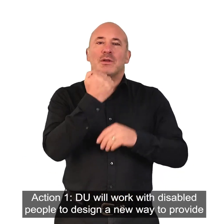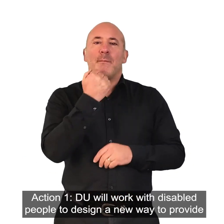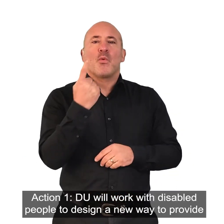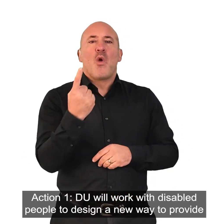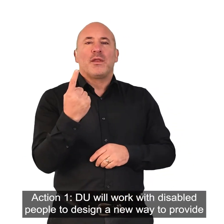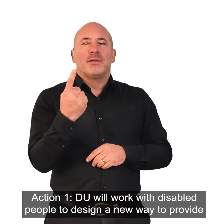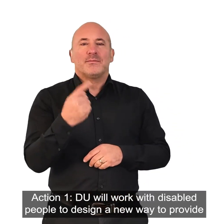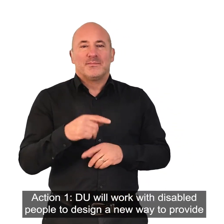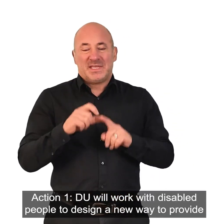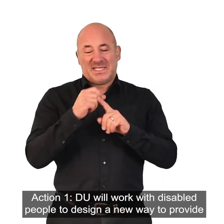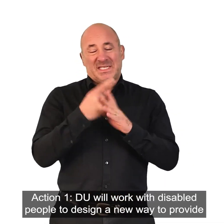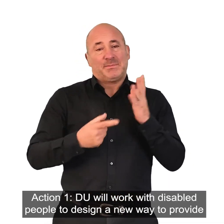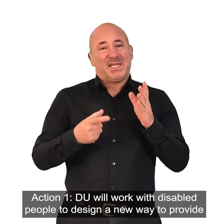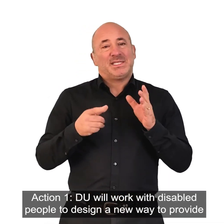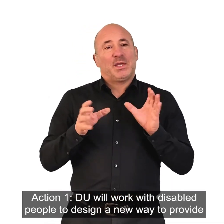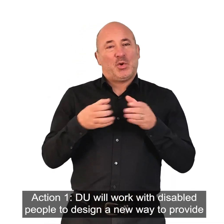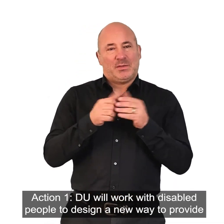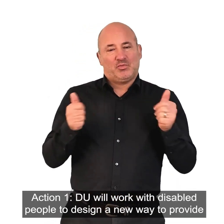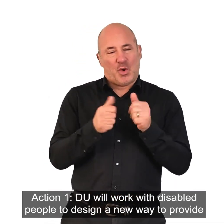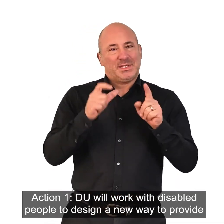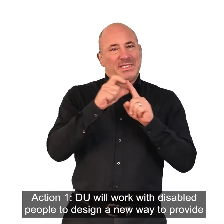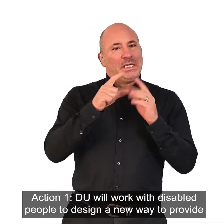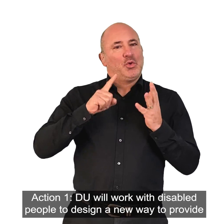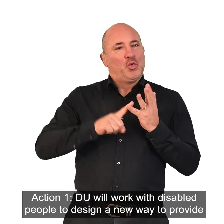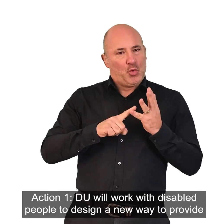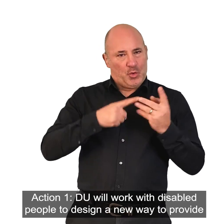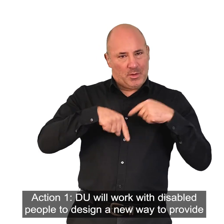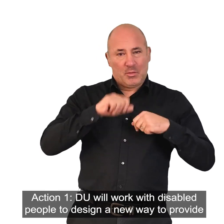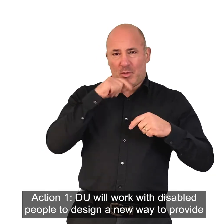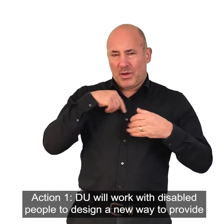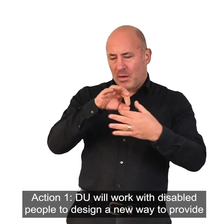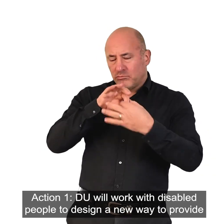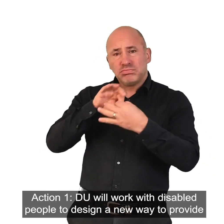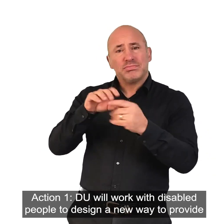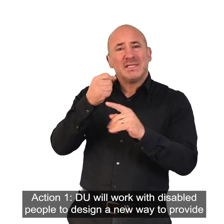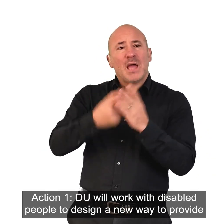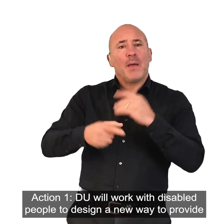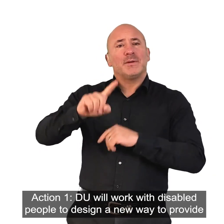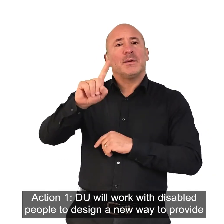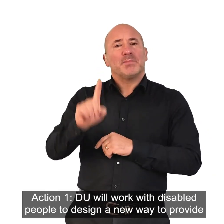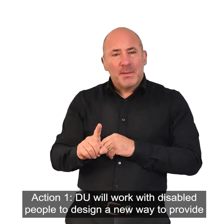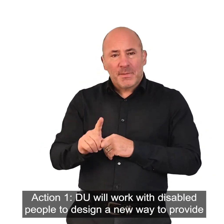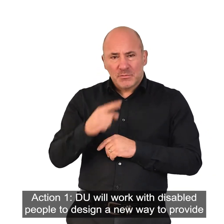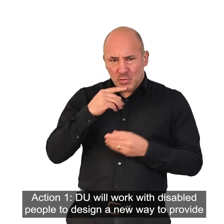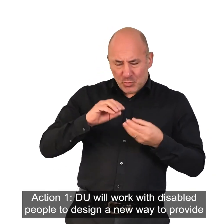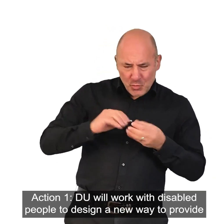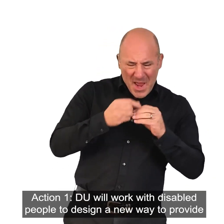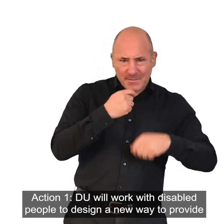Action 1. DU will work with disabled people to design a new way to provide